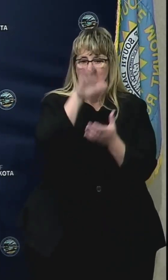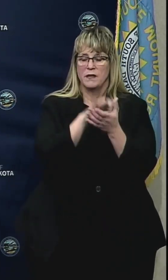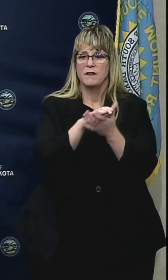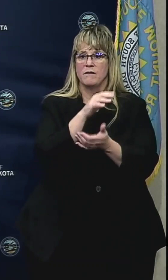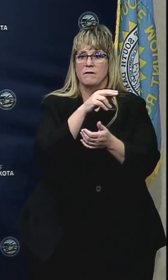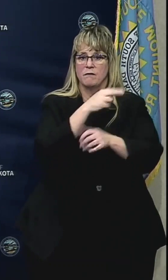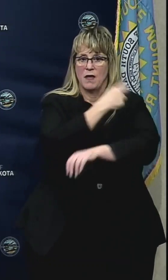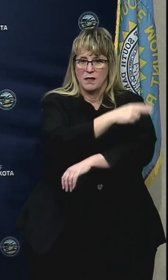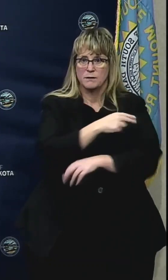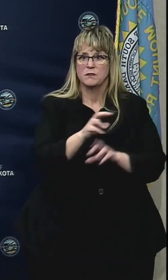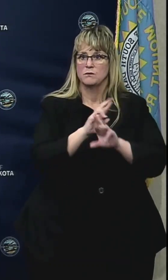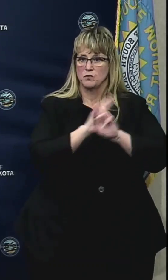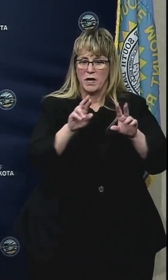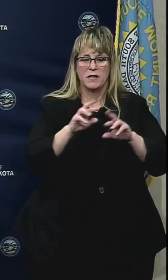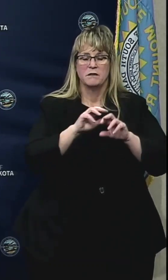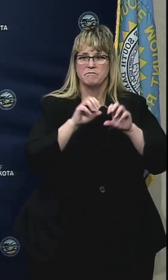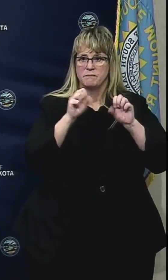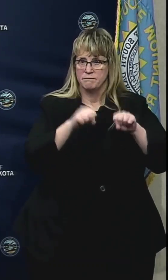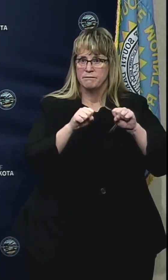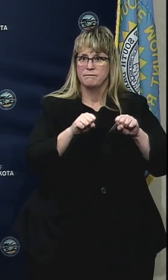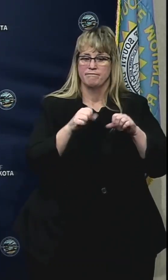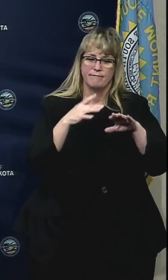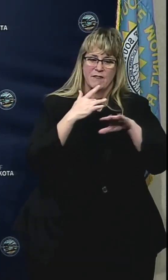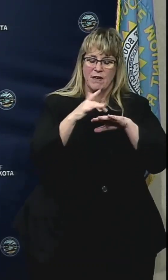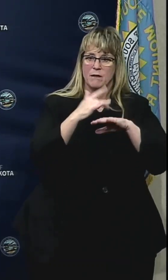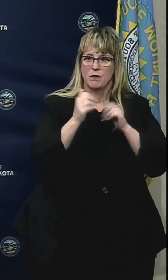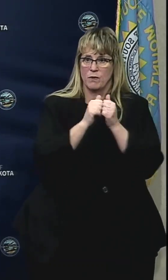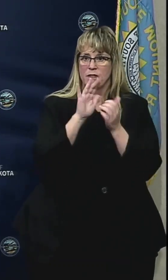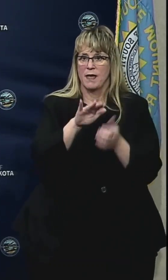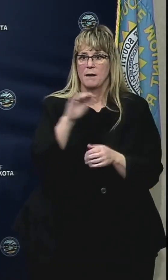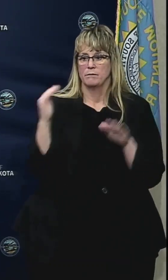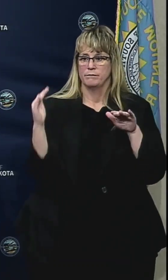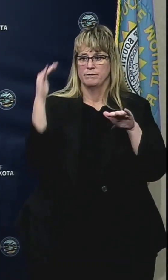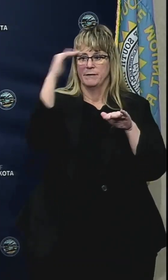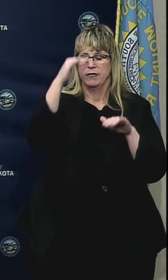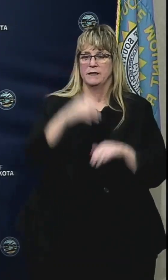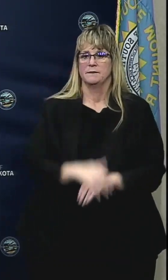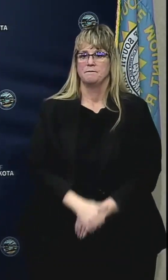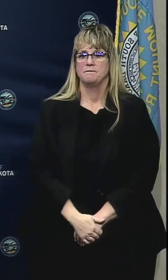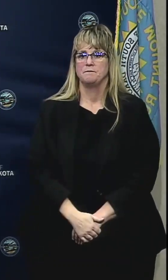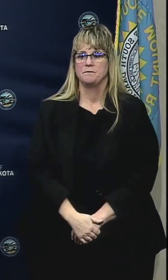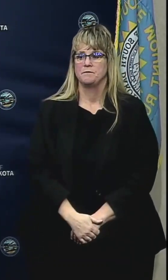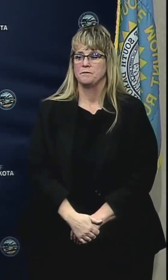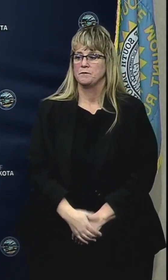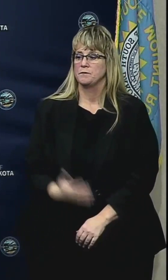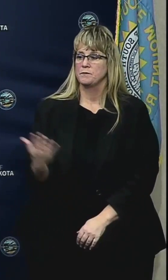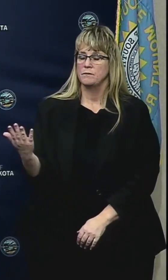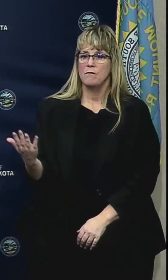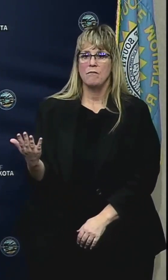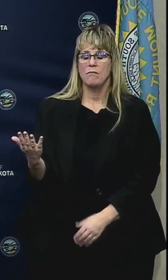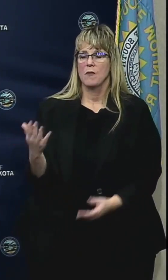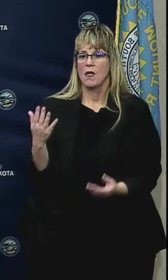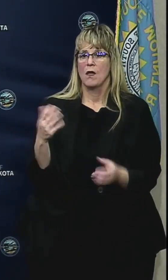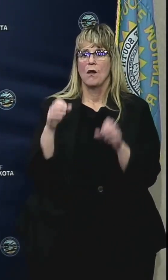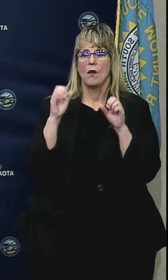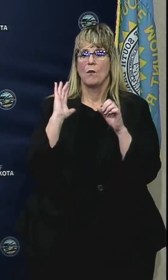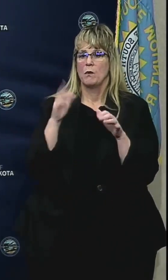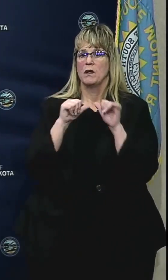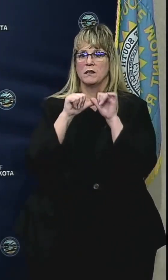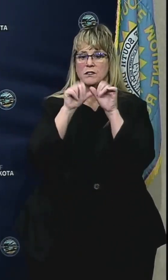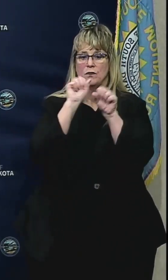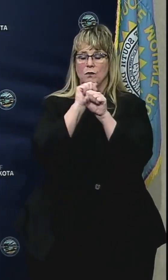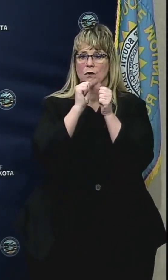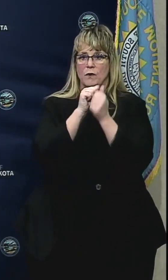systems there will have the capacity to handle that peak. And Okay. Just in terms of an update, we continue to work